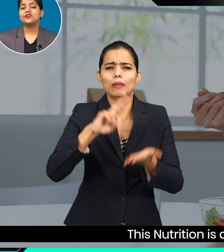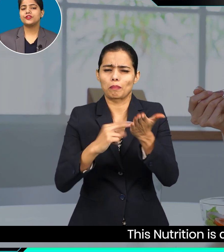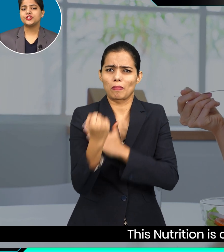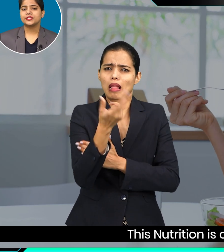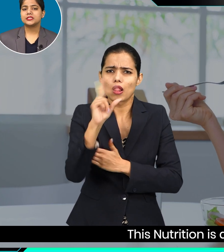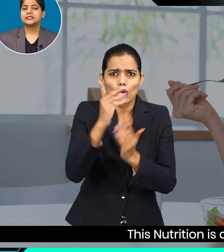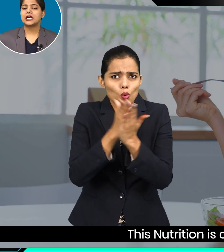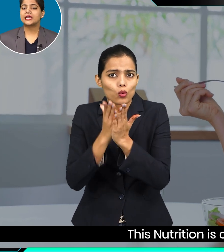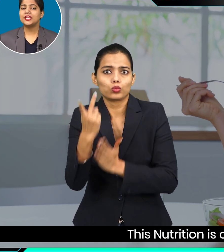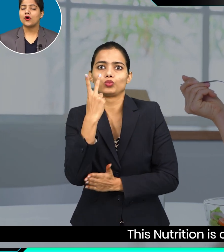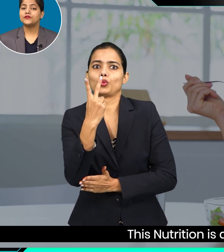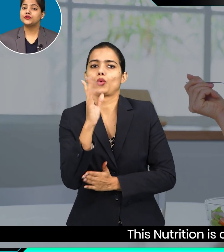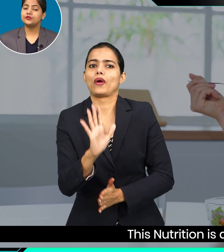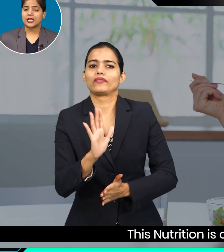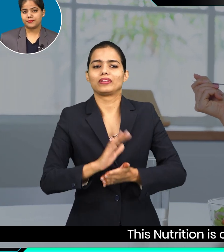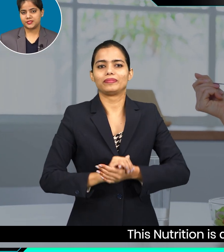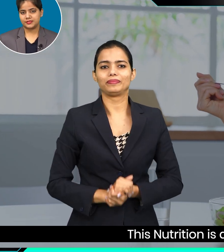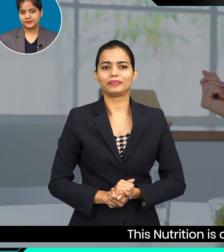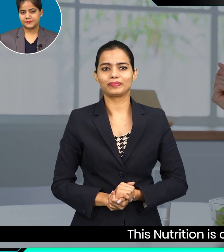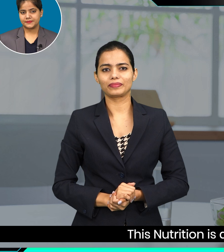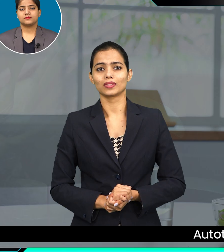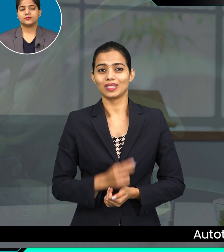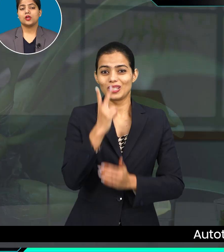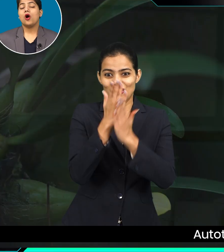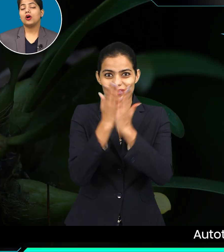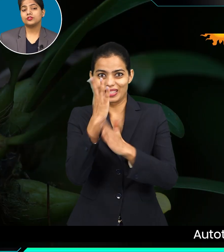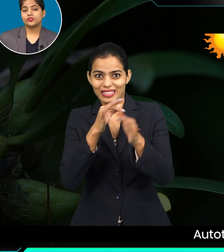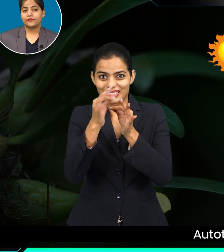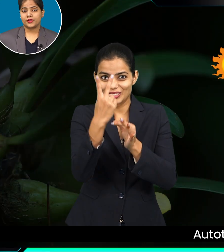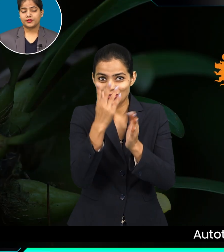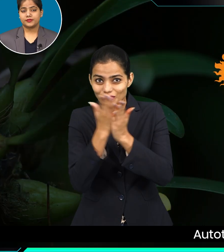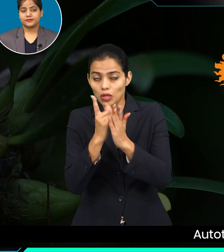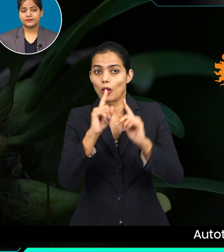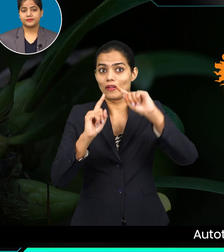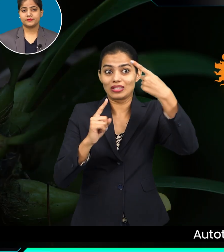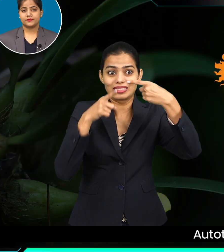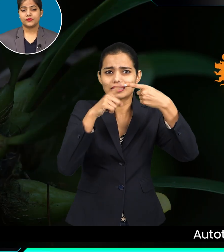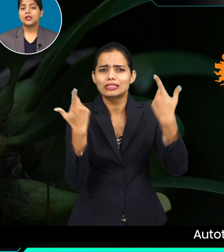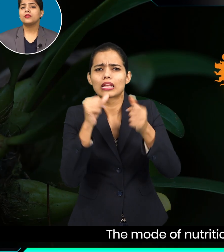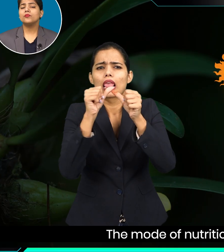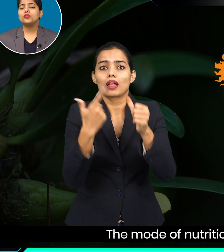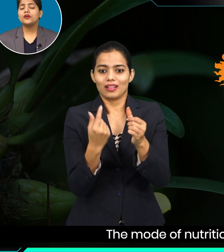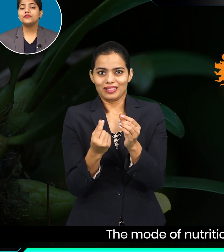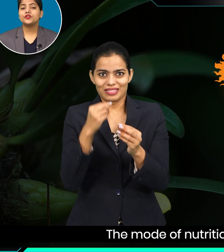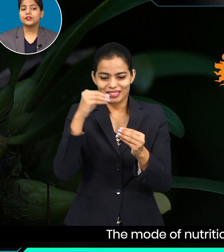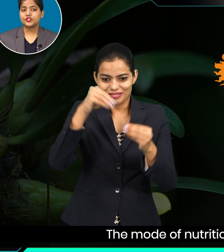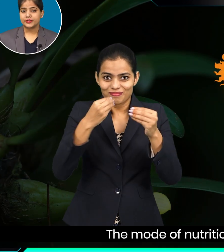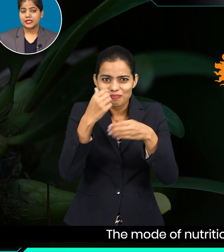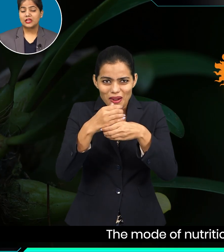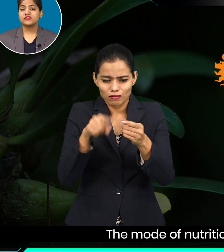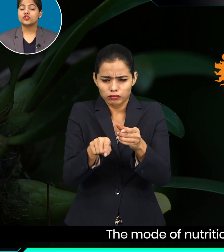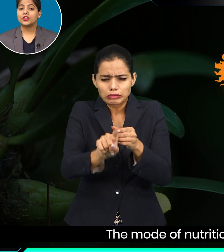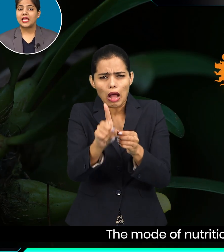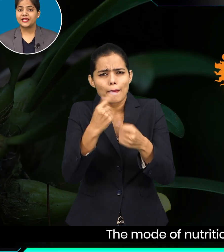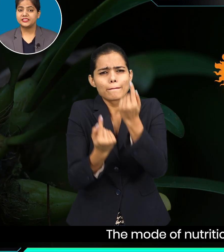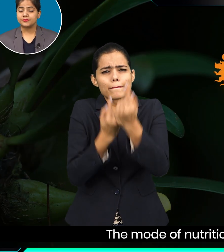This nutrition is again of two types. Autotrophic. The mode of nutrition